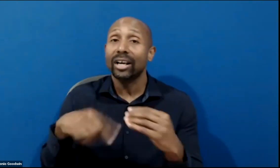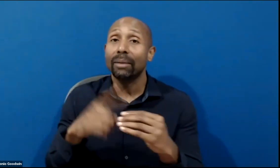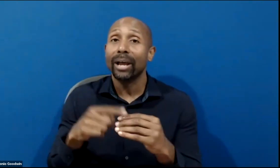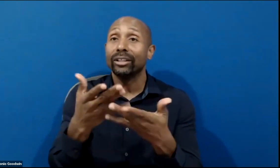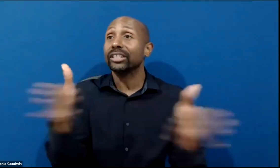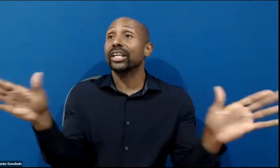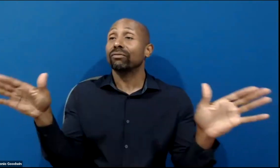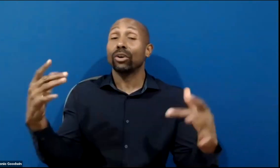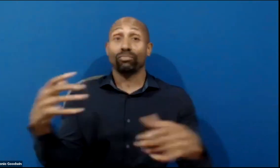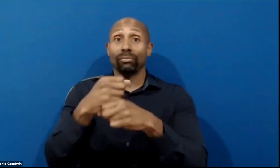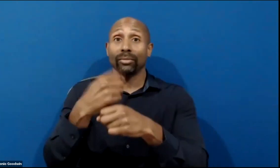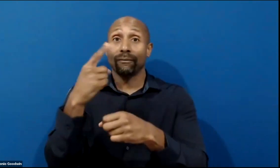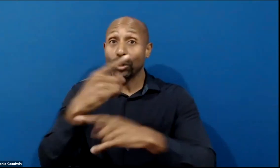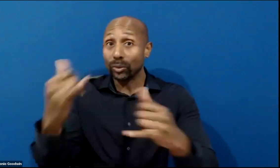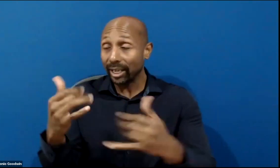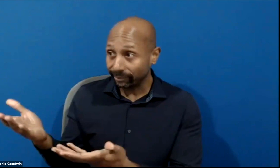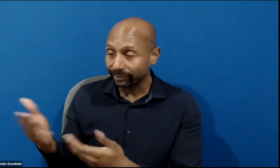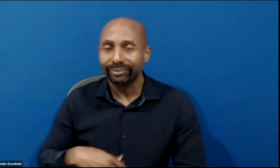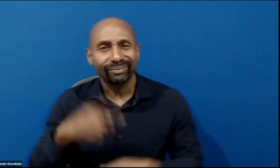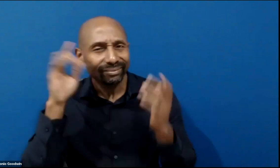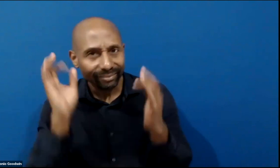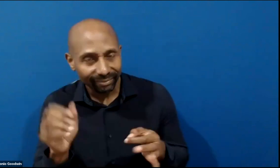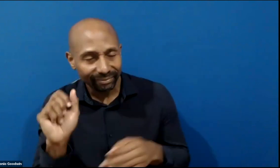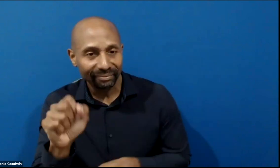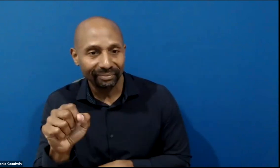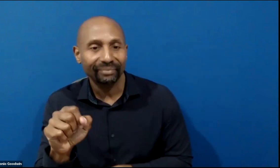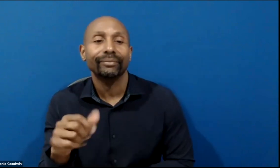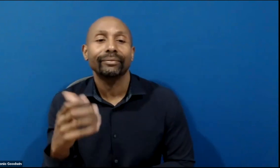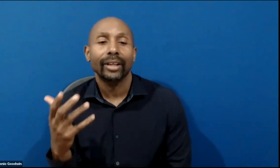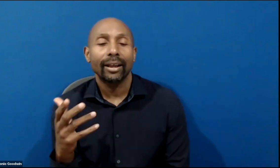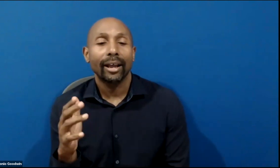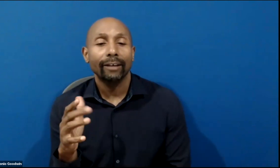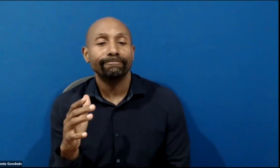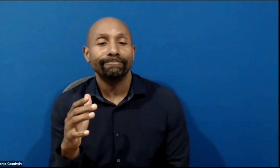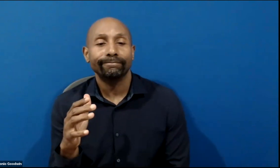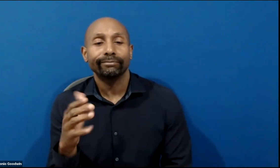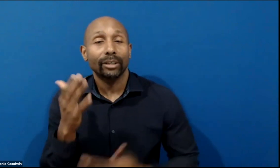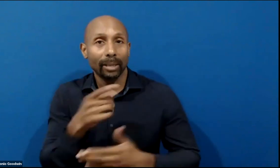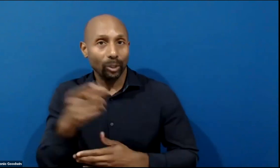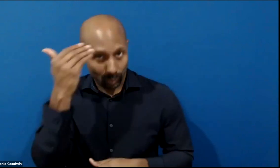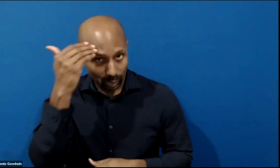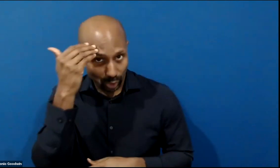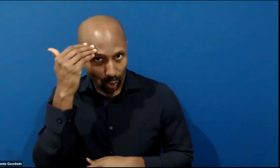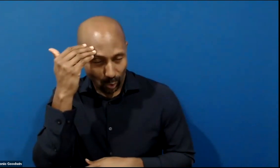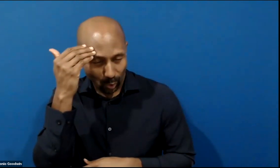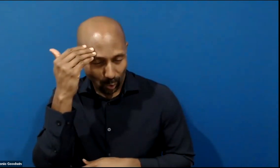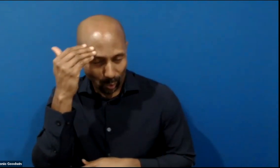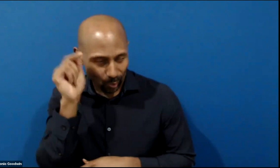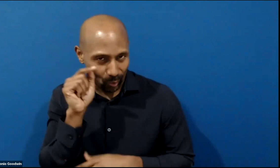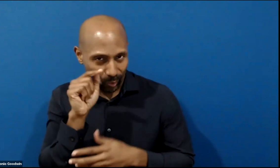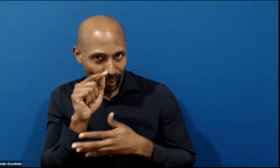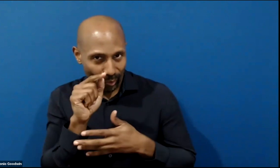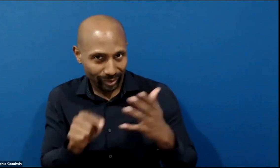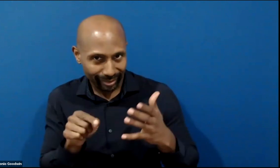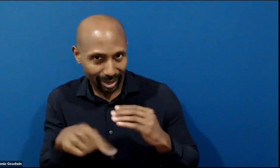going to be talking about today. Absolutely. So you may or may not have heard these. I hope you have heard of a